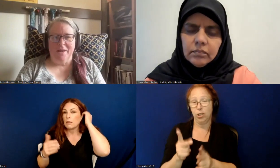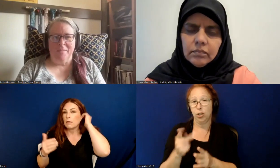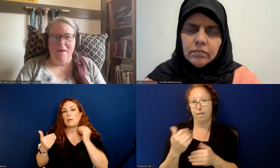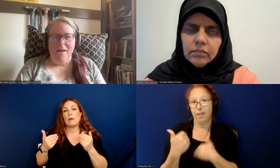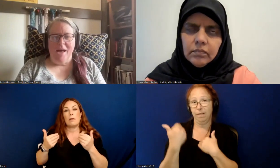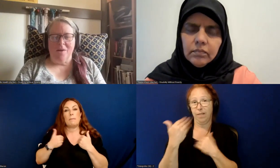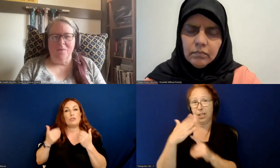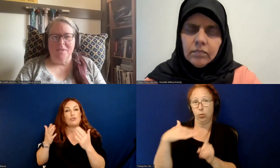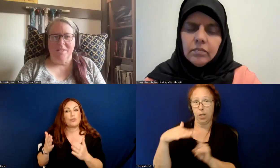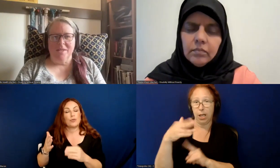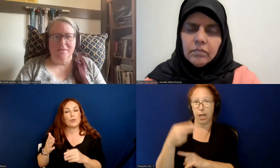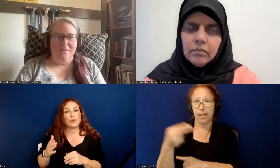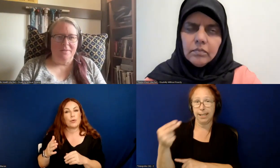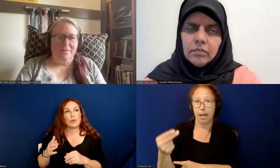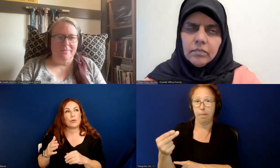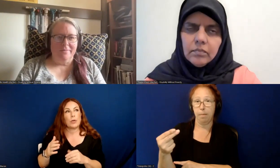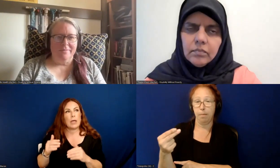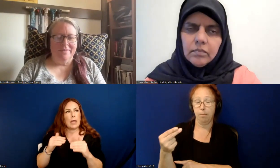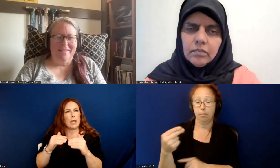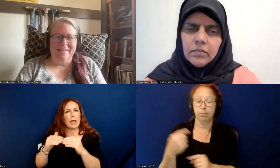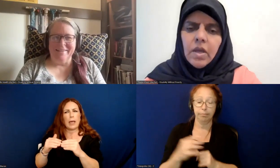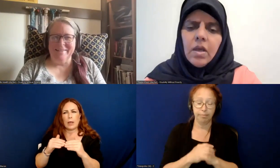for equity,